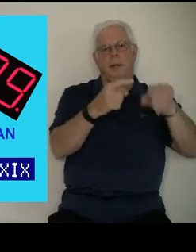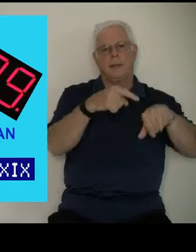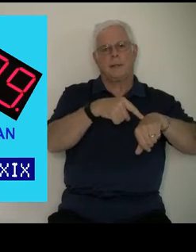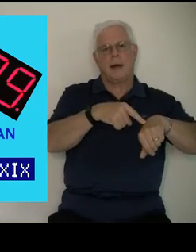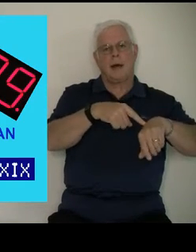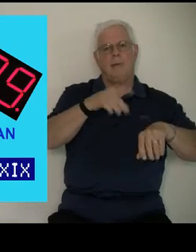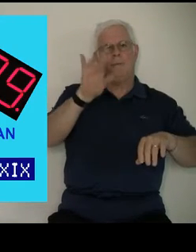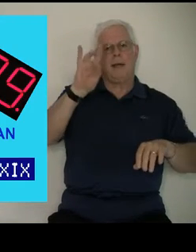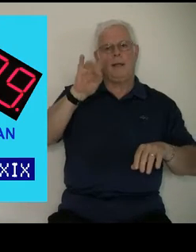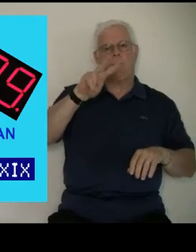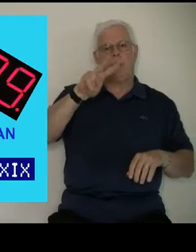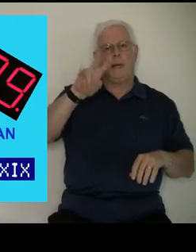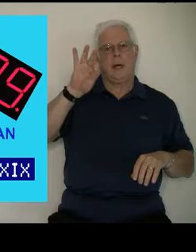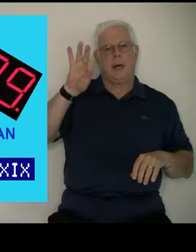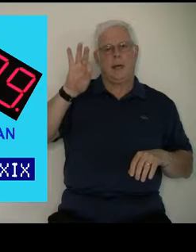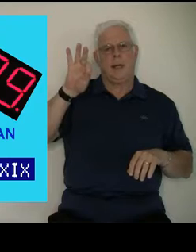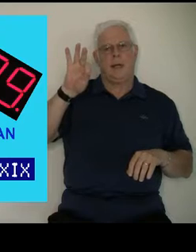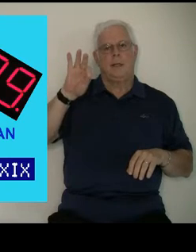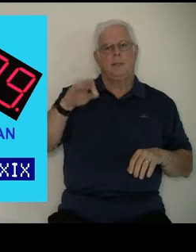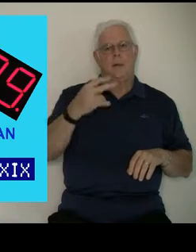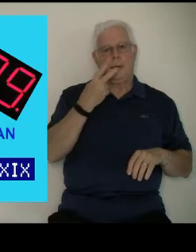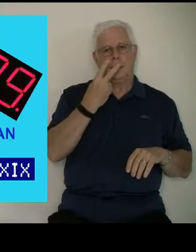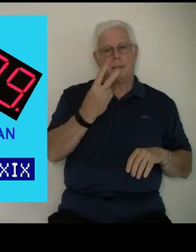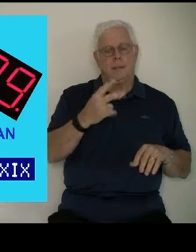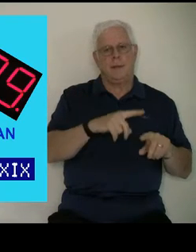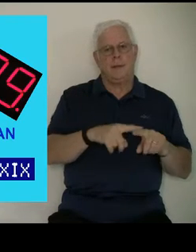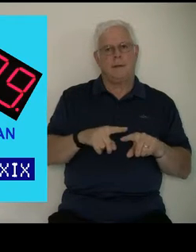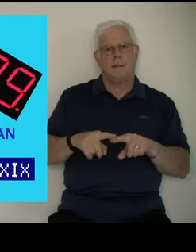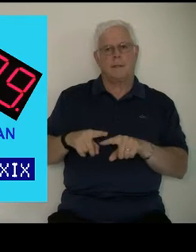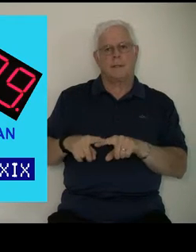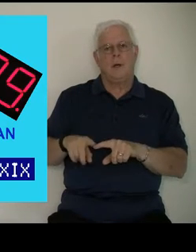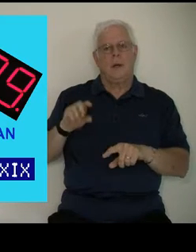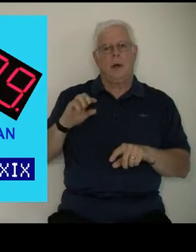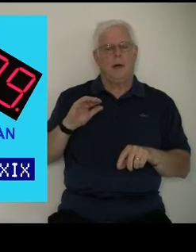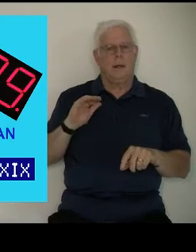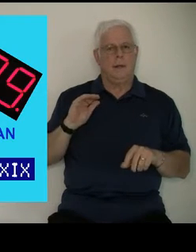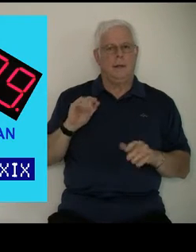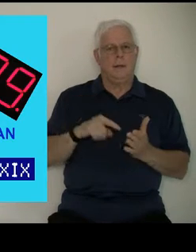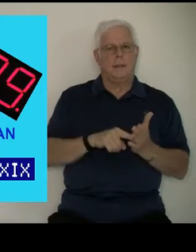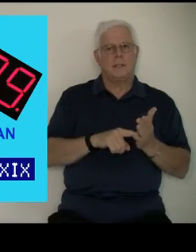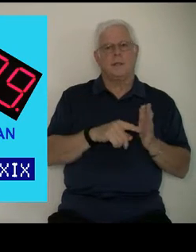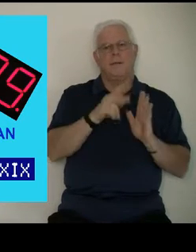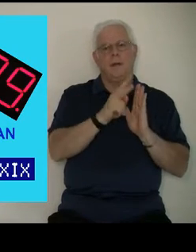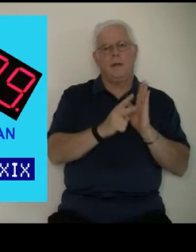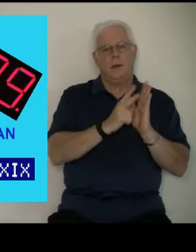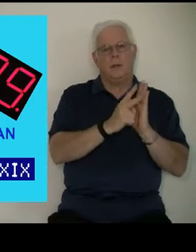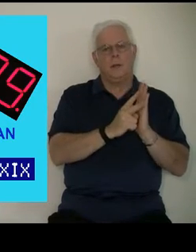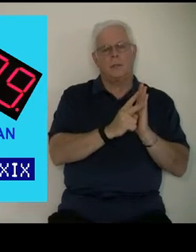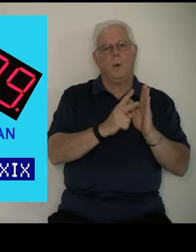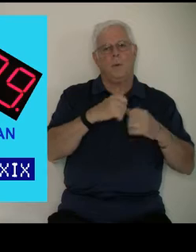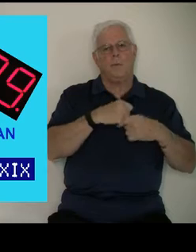the time of 8:29, so you can see the difference. This video is going to